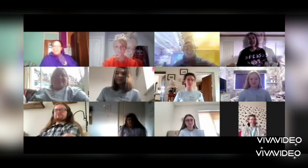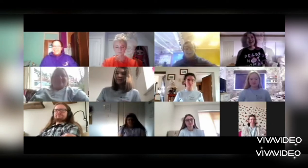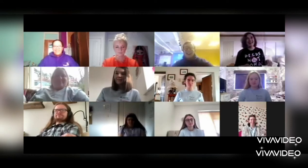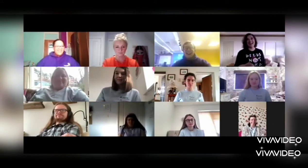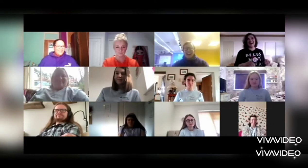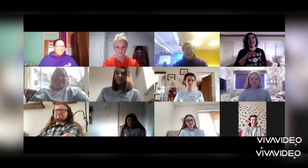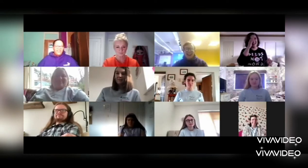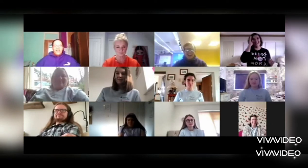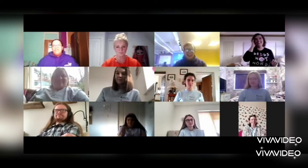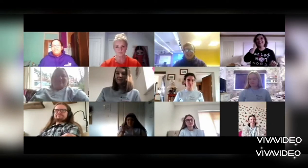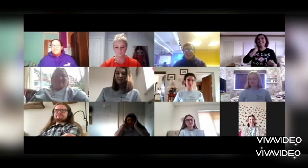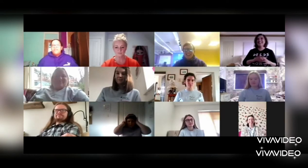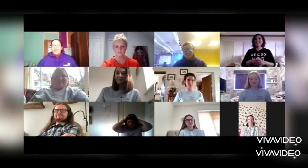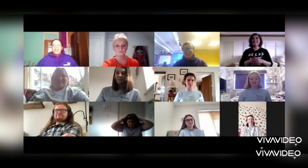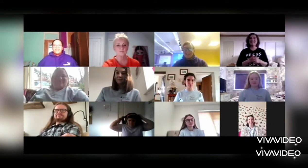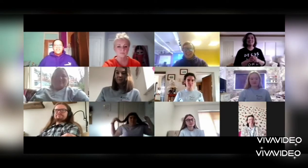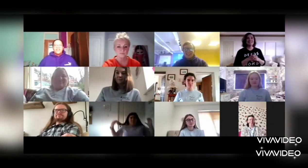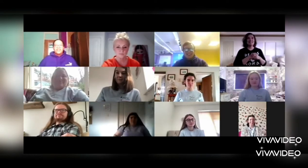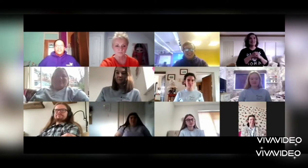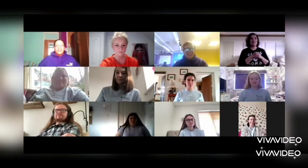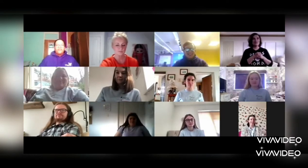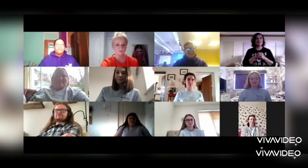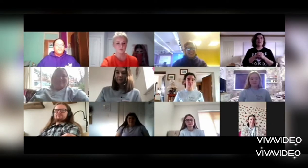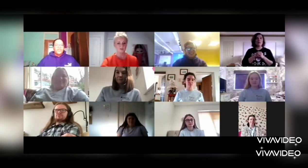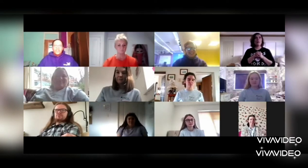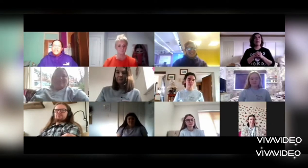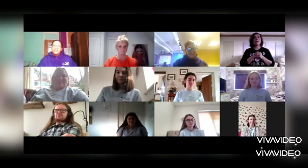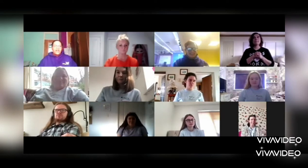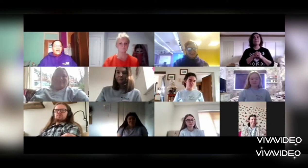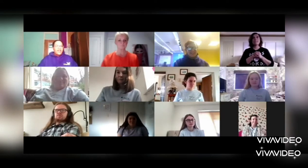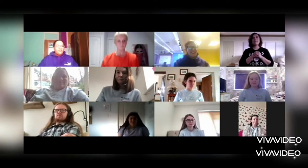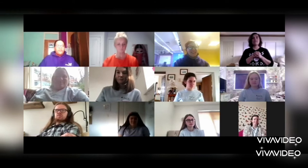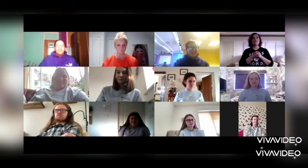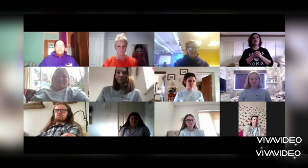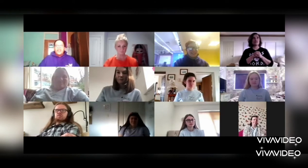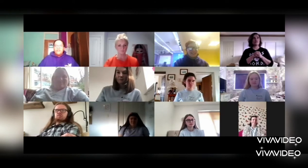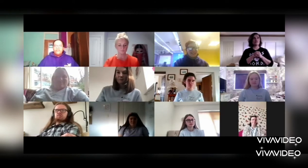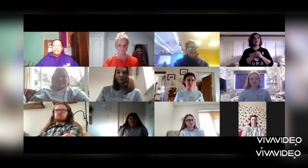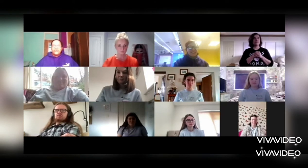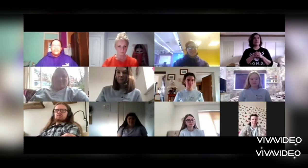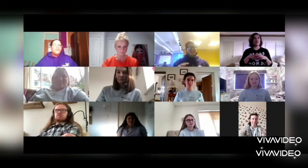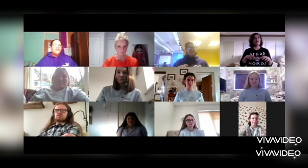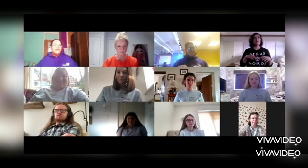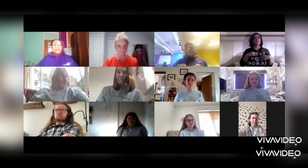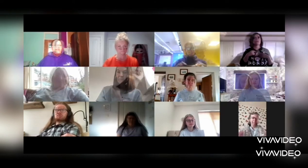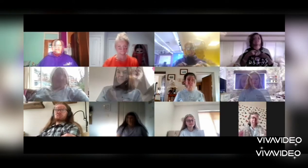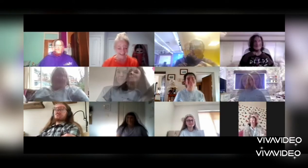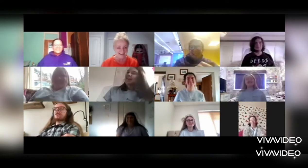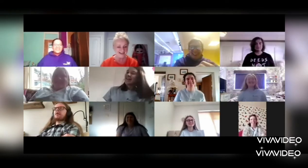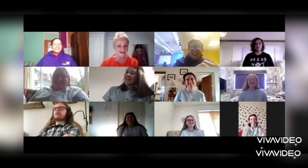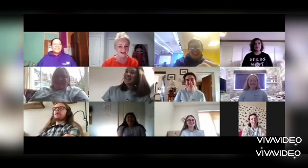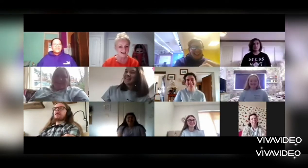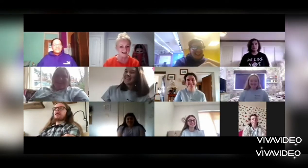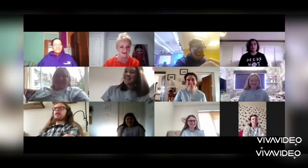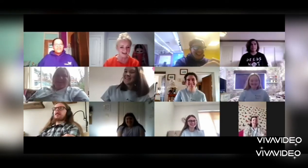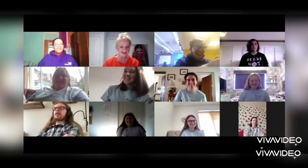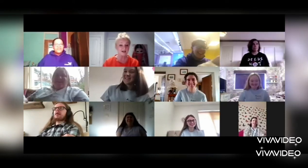lines. Right, so Becky's going to start you off with the first line, so the I am woman, hear me roar.